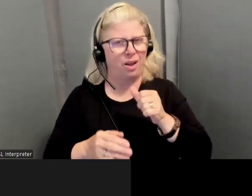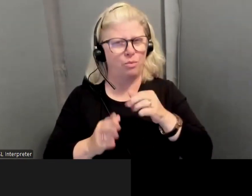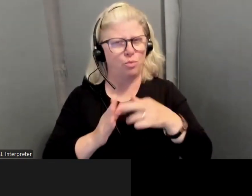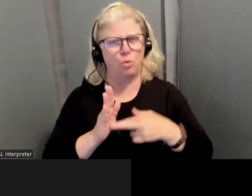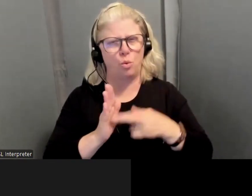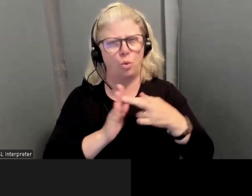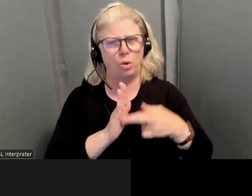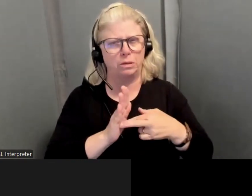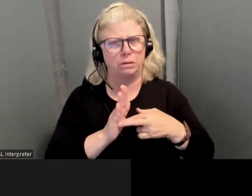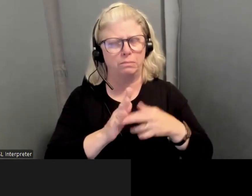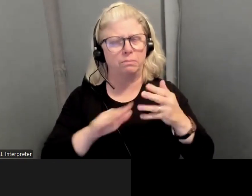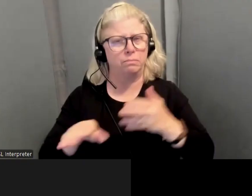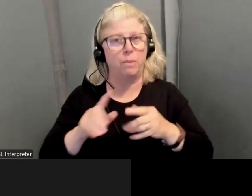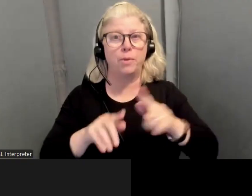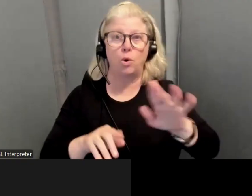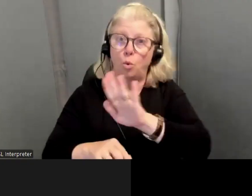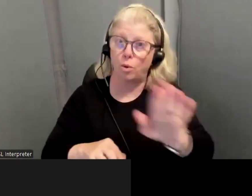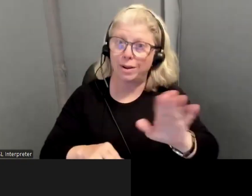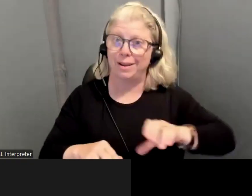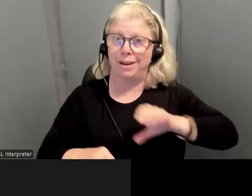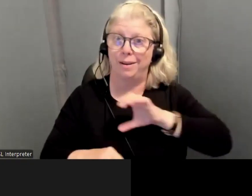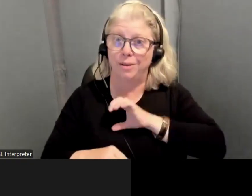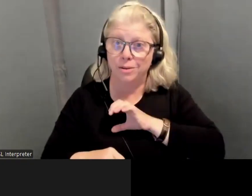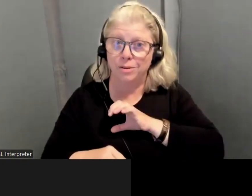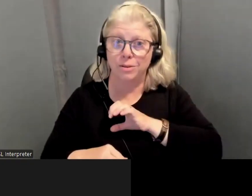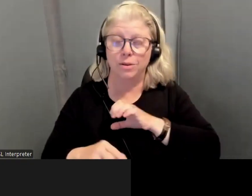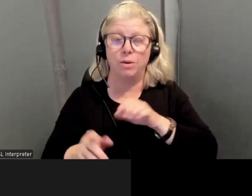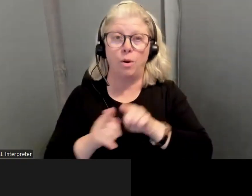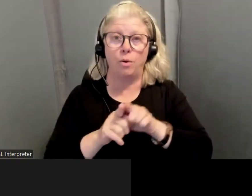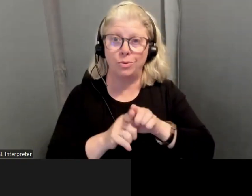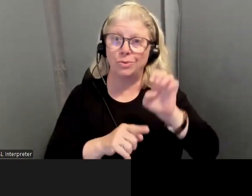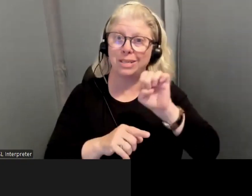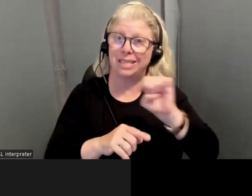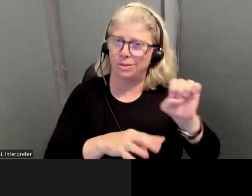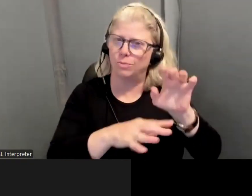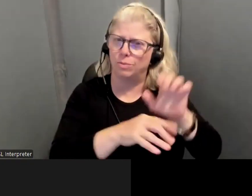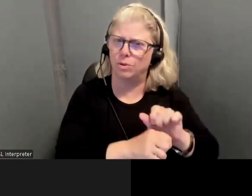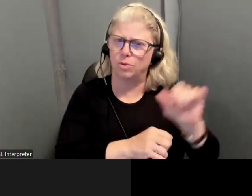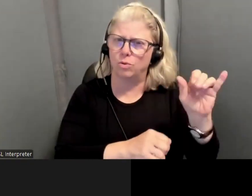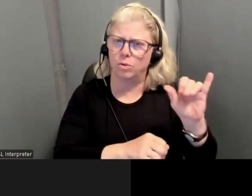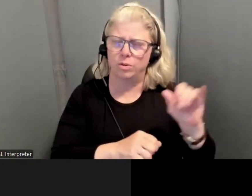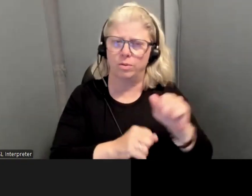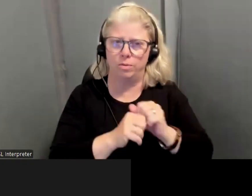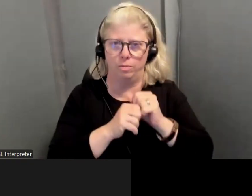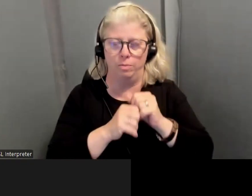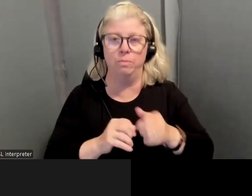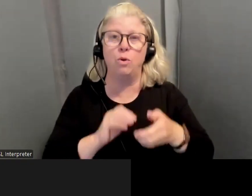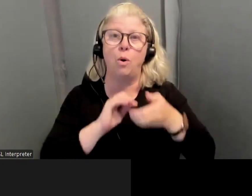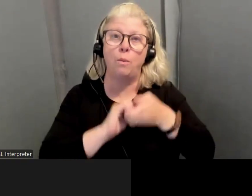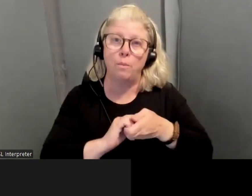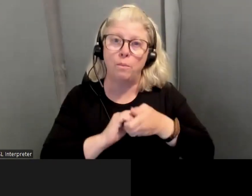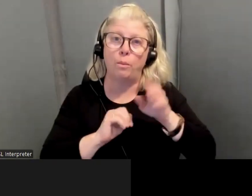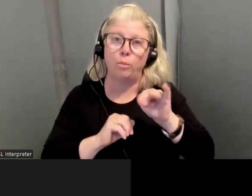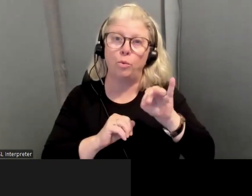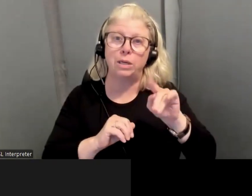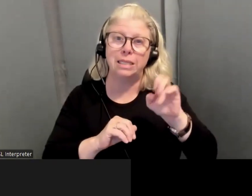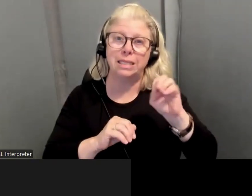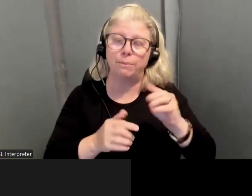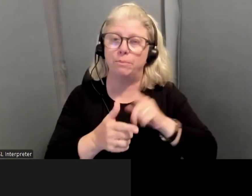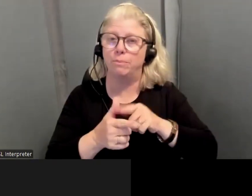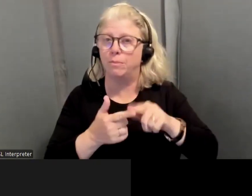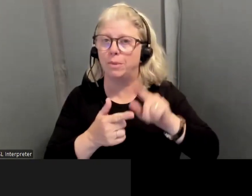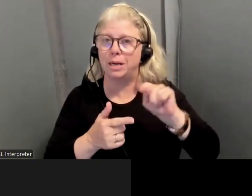things like that, that also in the Eastern traditions, for instance, that Buddhism, Taoism,